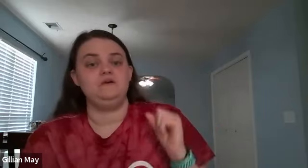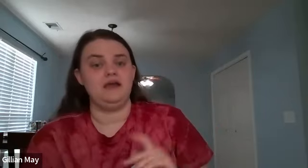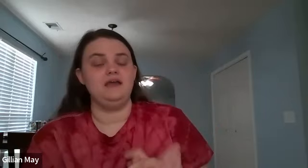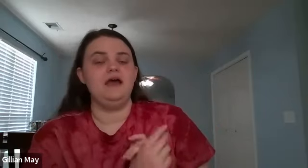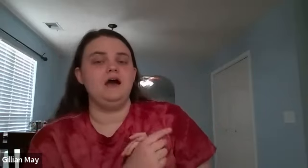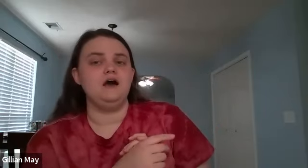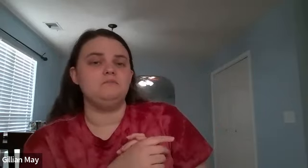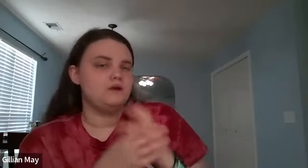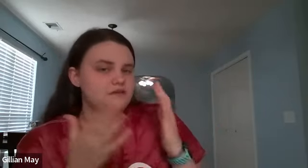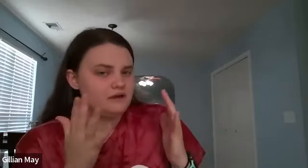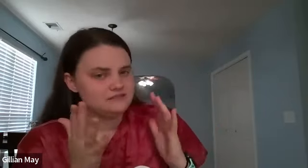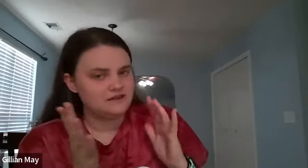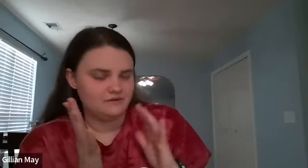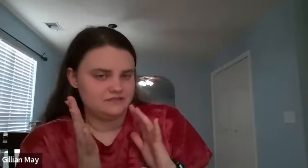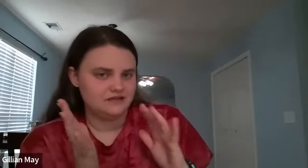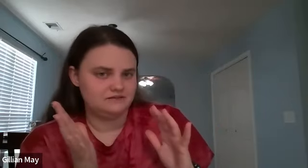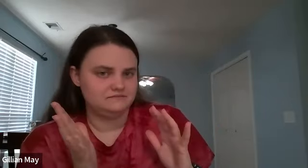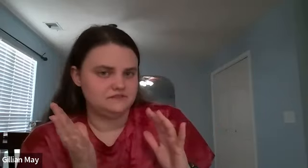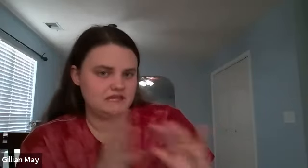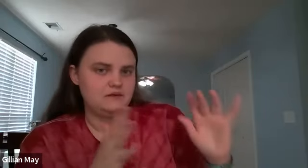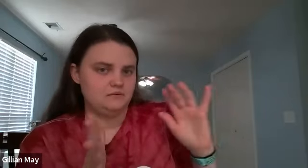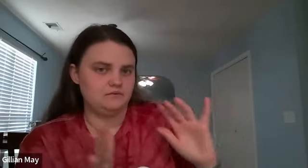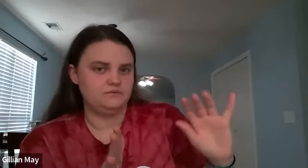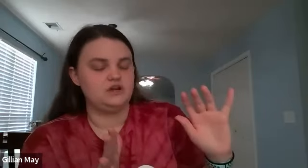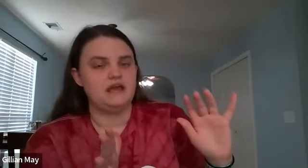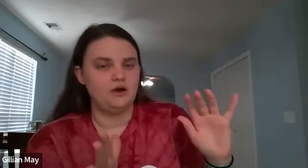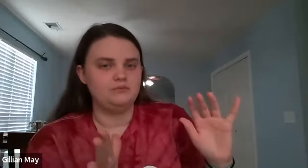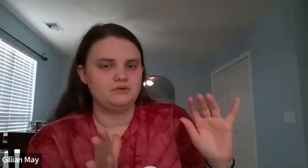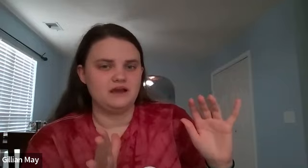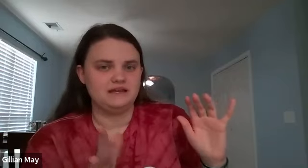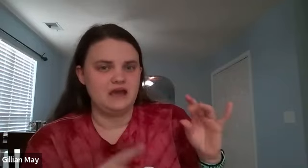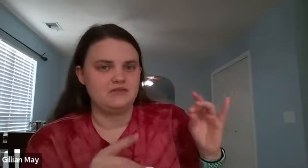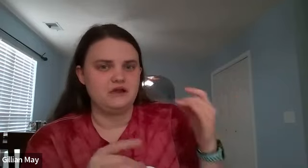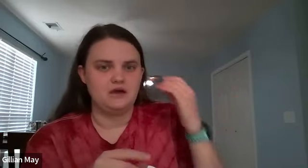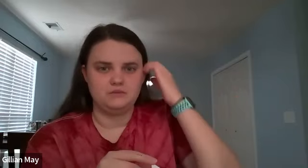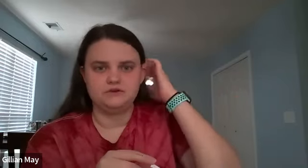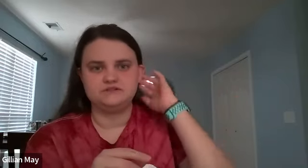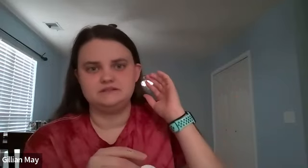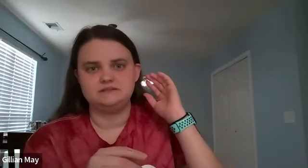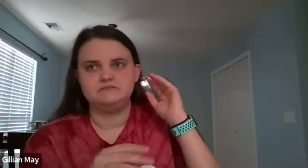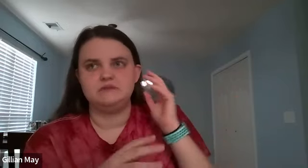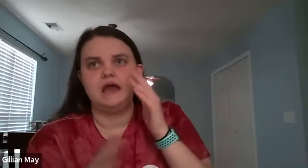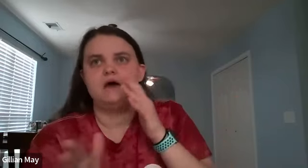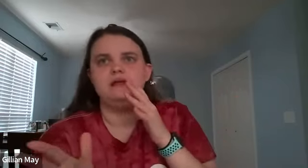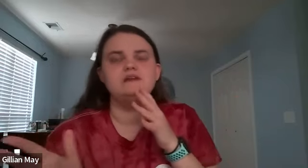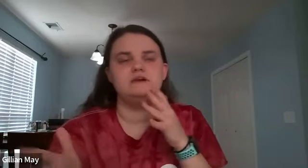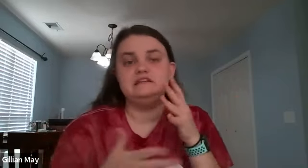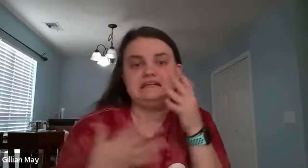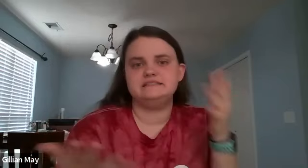Okay. One of the ways I always kind of say, trying to help people kind of gather how numbers, how like kind of a